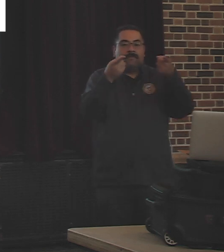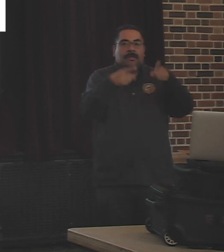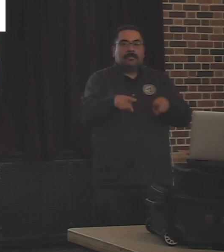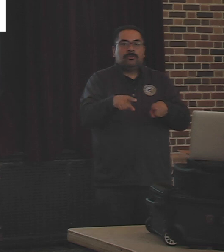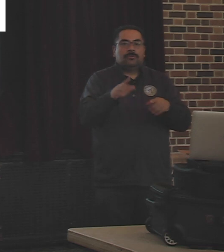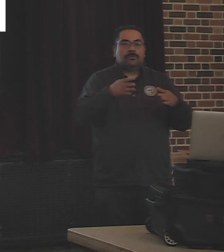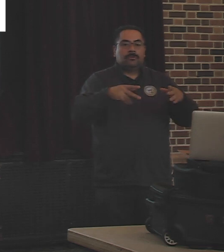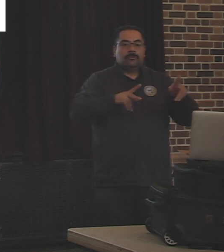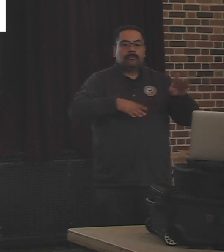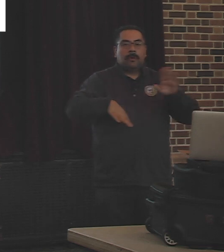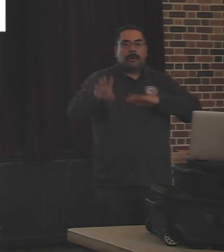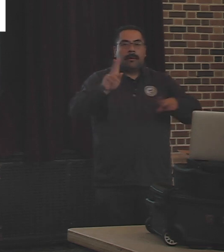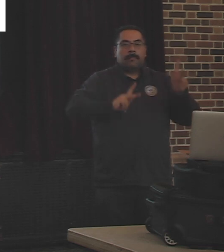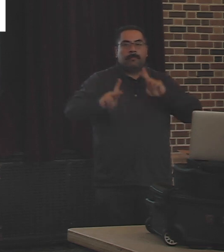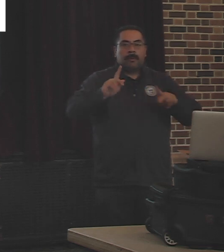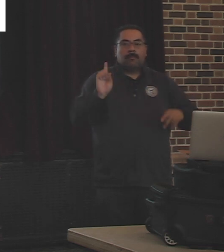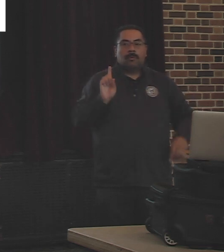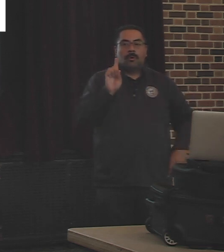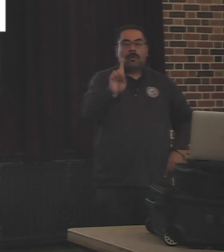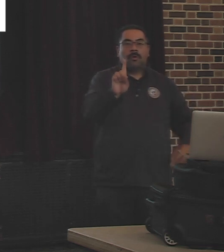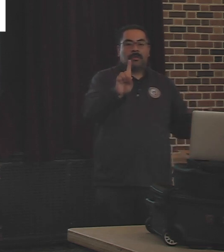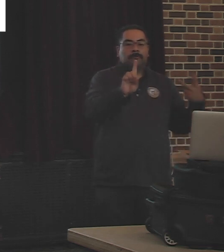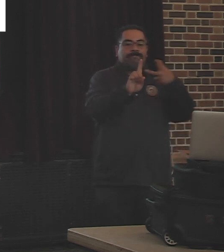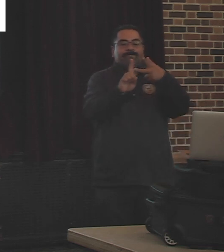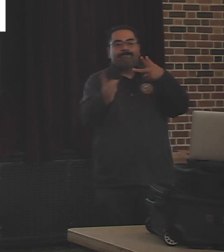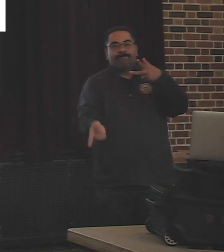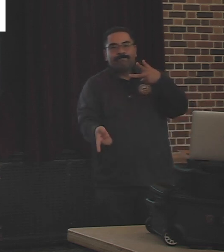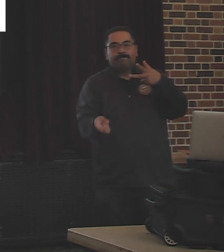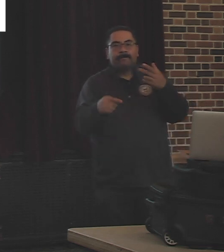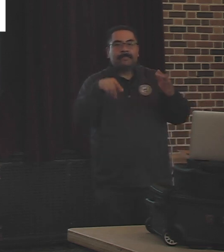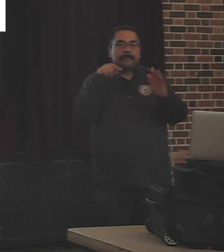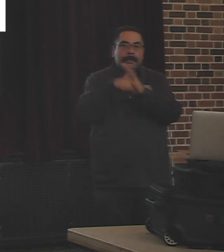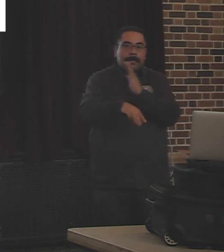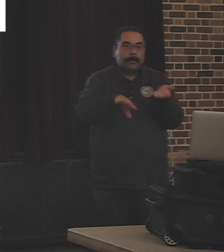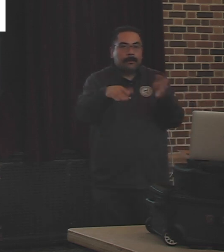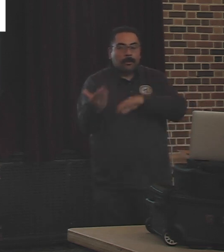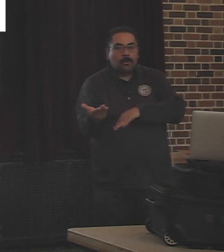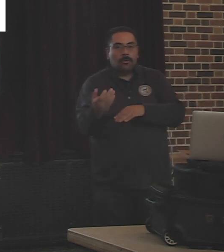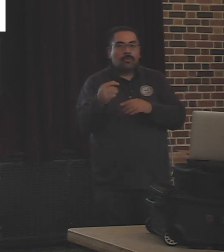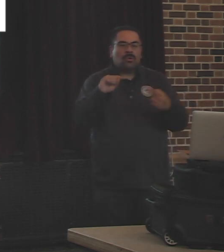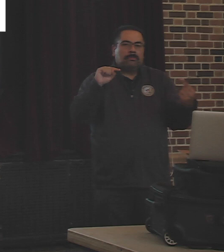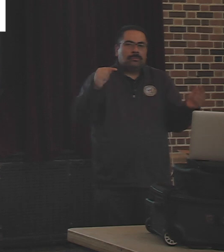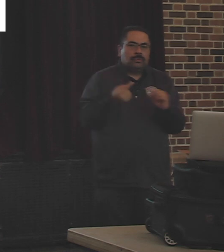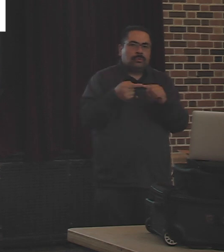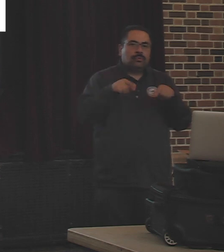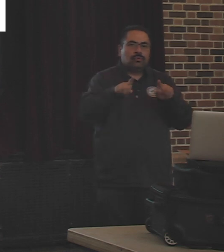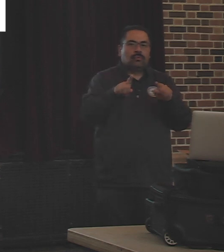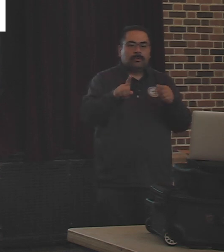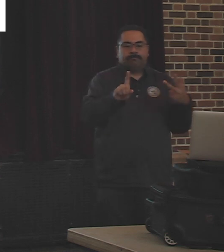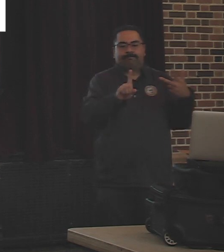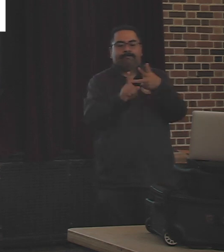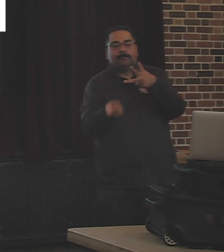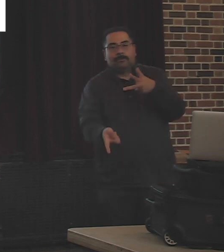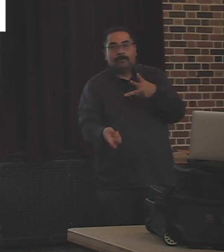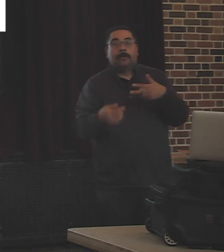of pedestrians getting killed or injured in crashes.